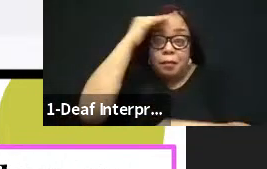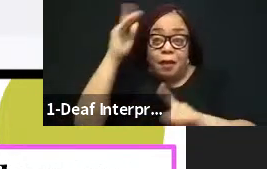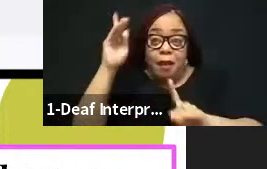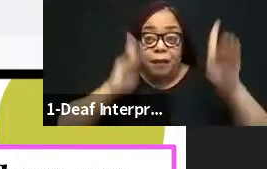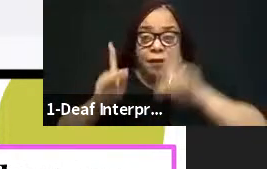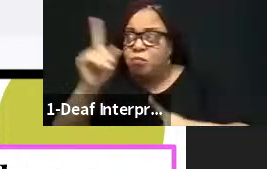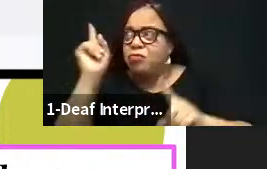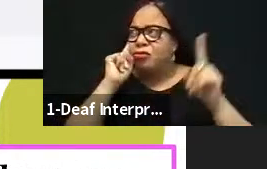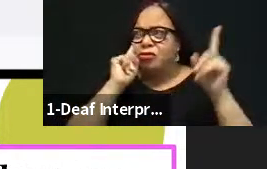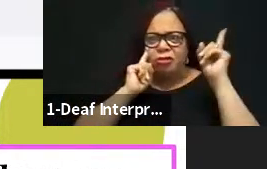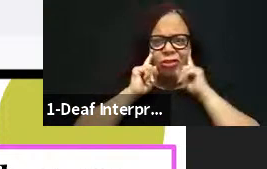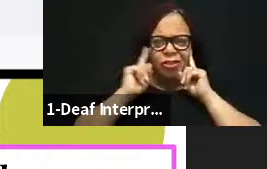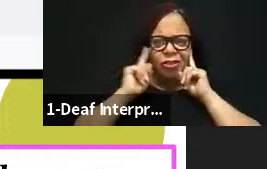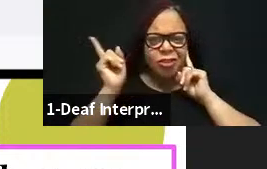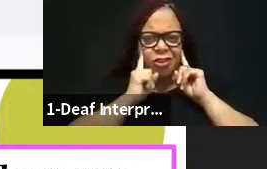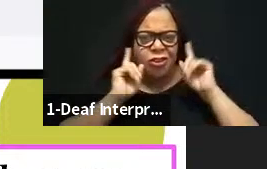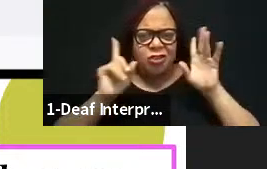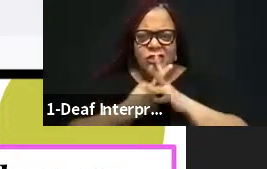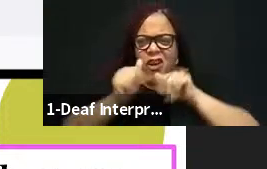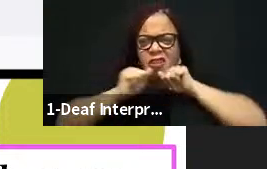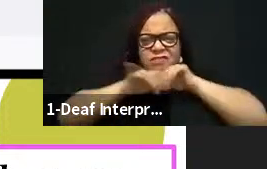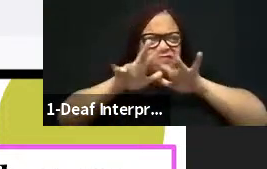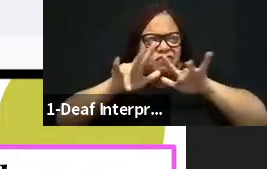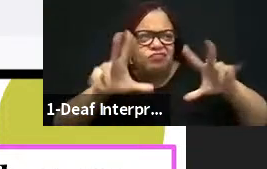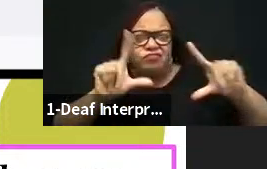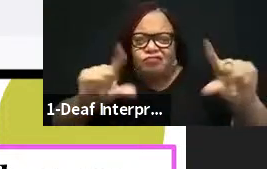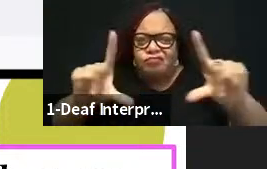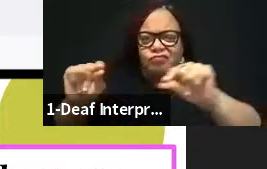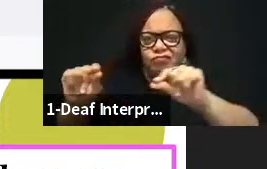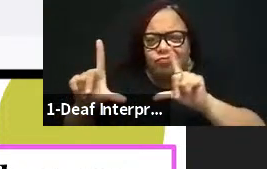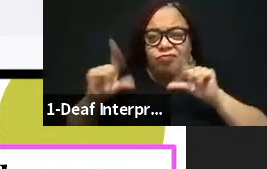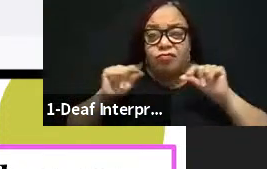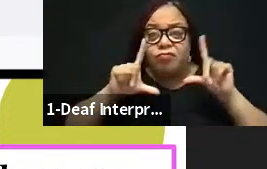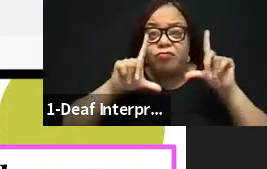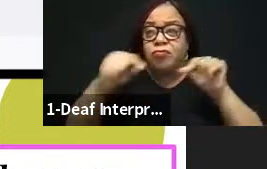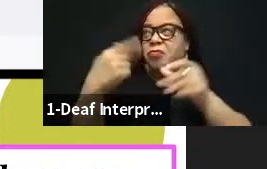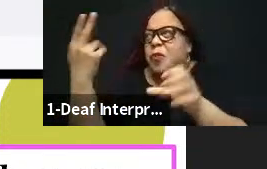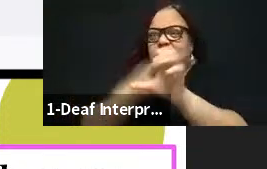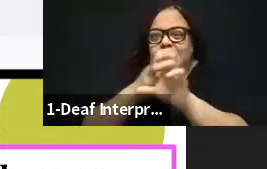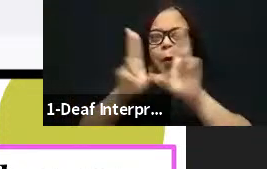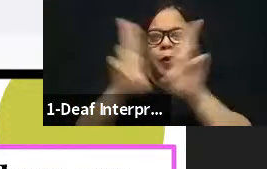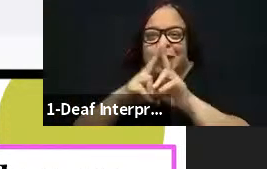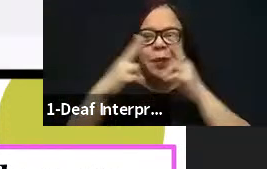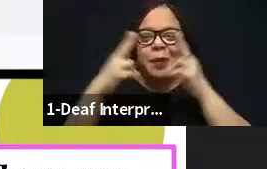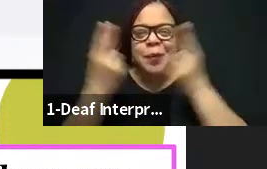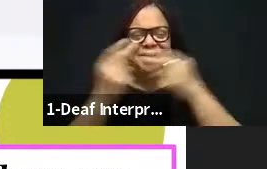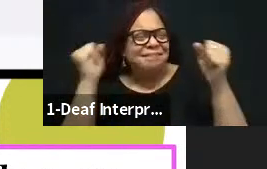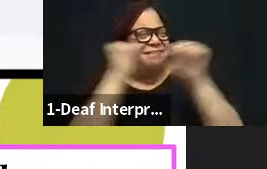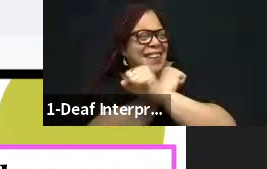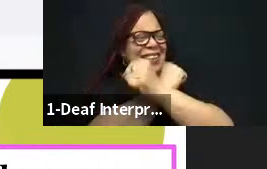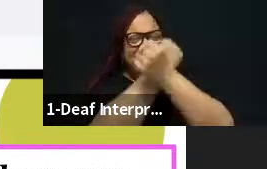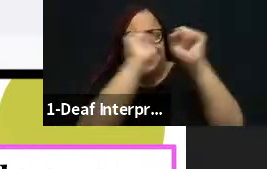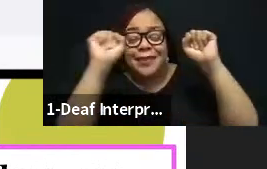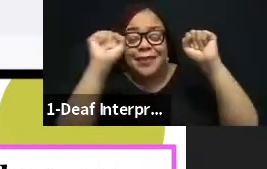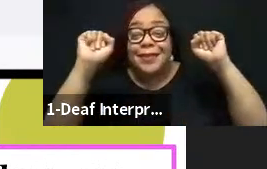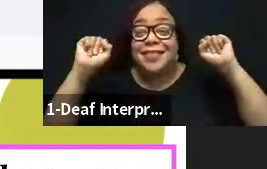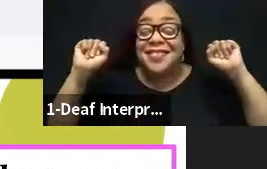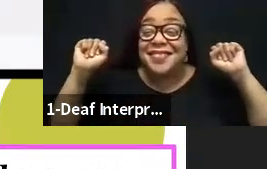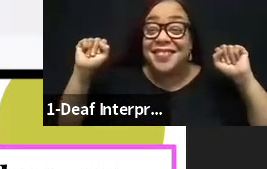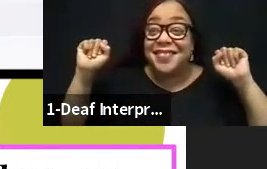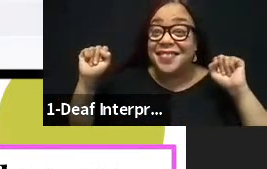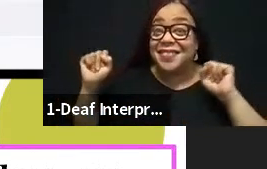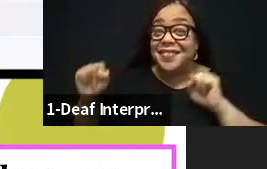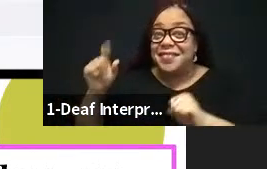colored troops helped win the war, gave the proclamation new meaning. Yeah, you better believe it. Do you know the story of